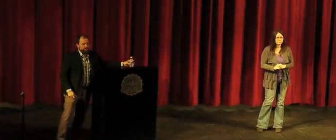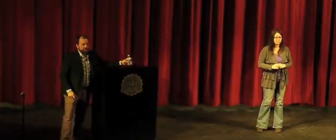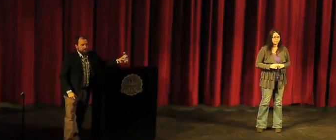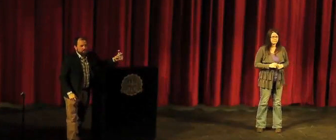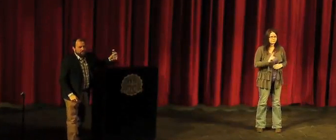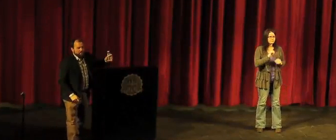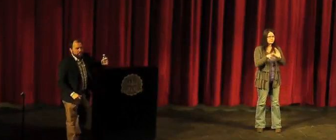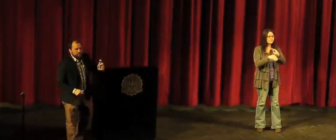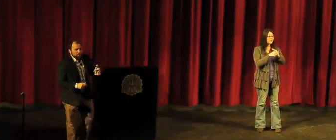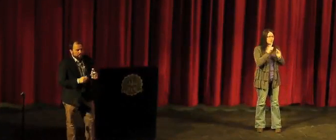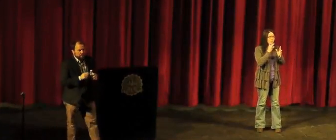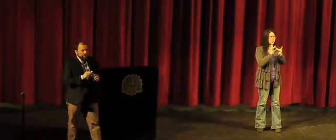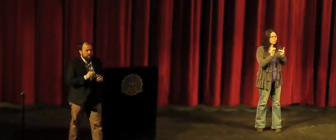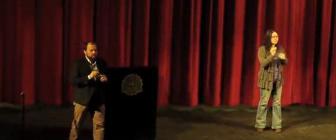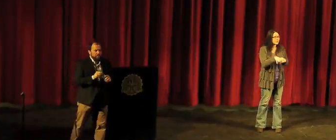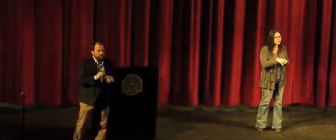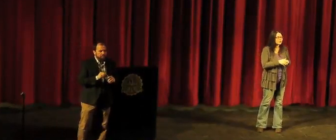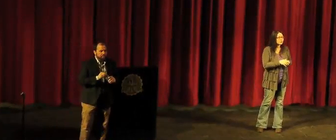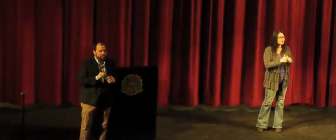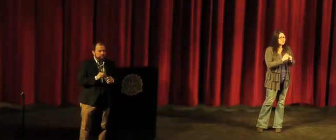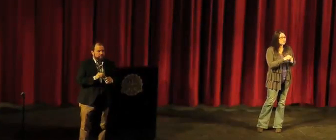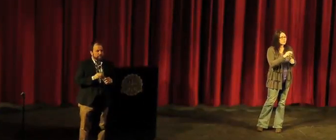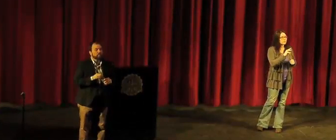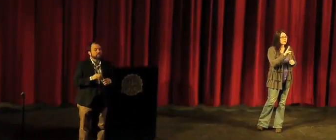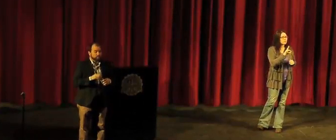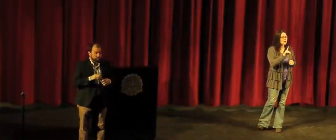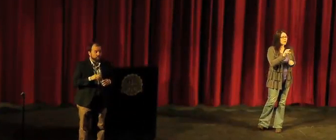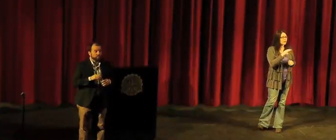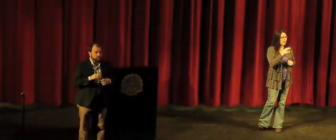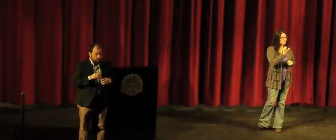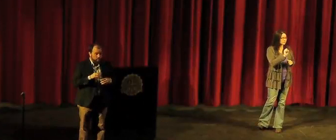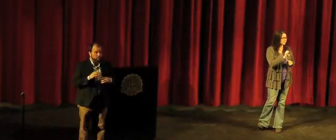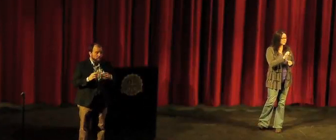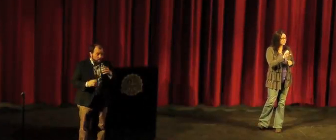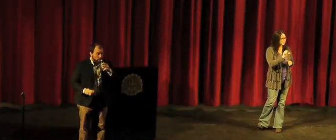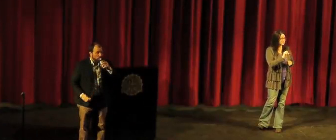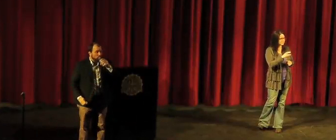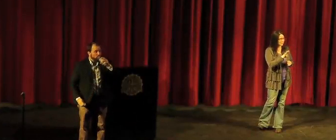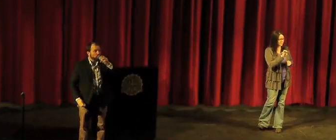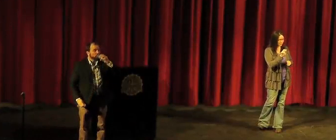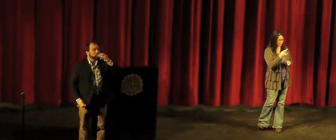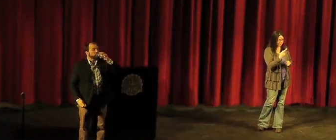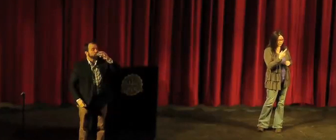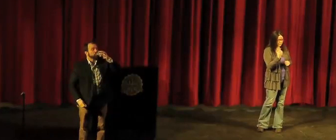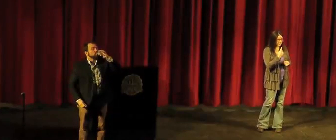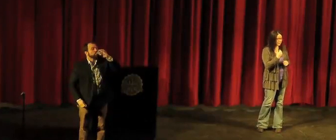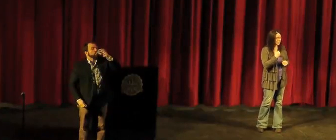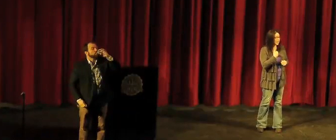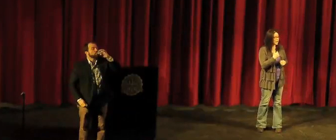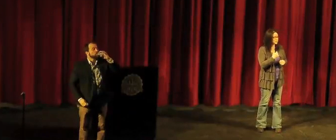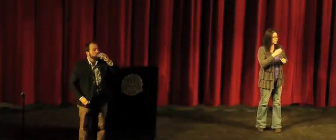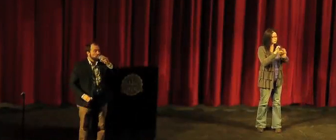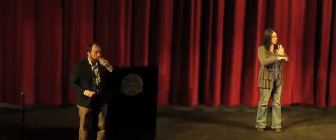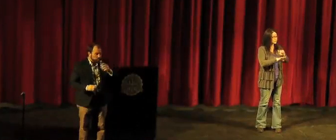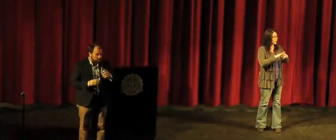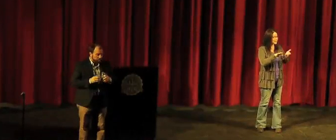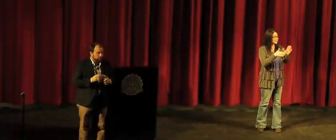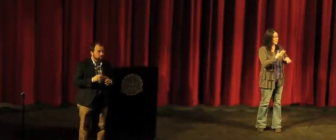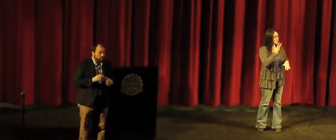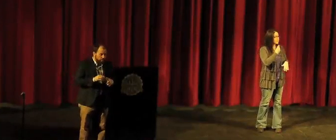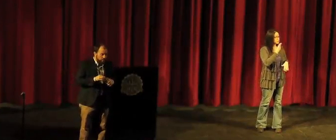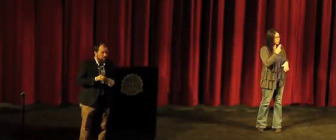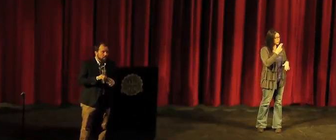Just to add real quick to that, in Mudhouse Sabbath, Lauren Winter has a chapter on death in the Jewish